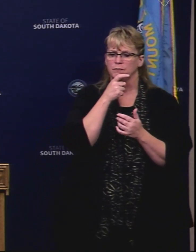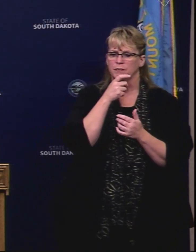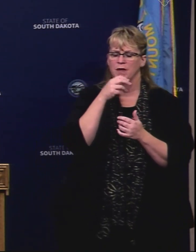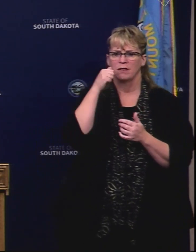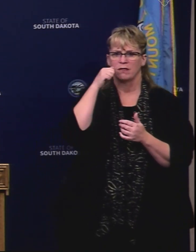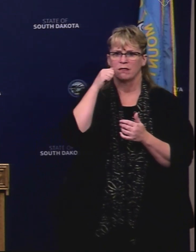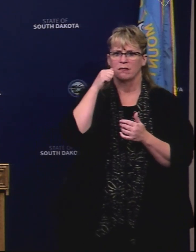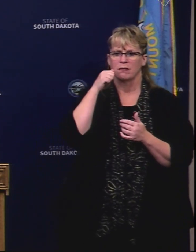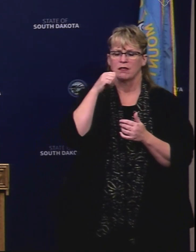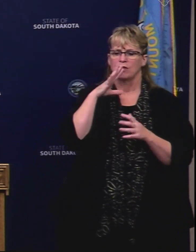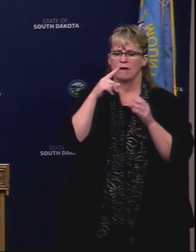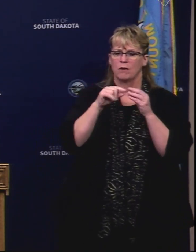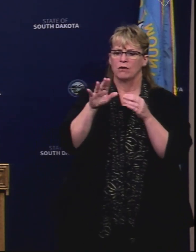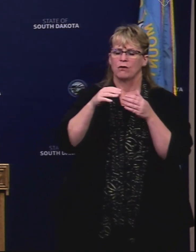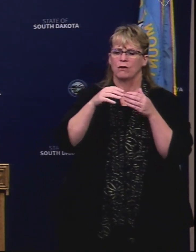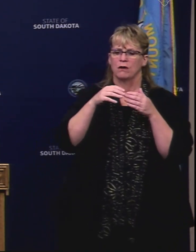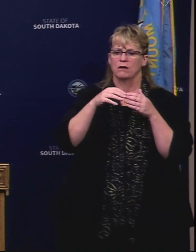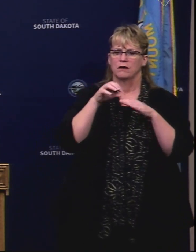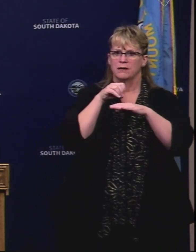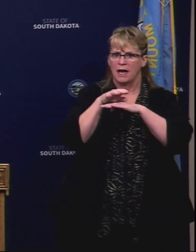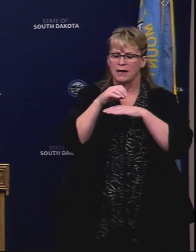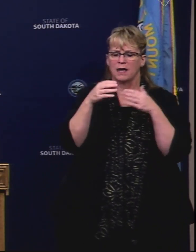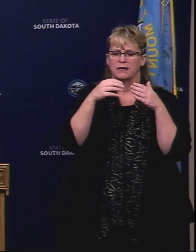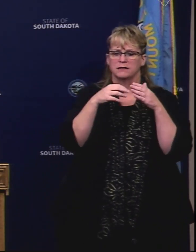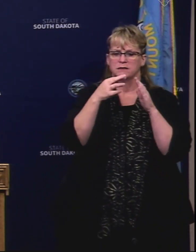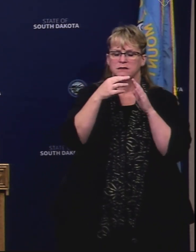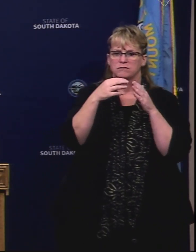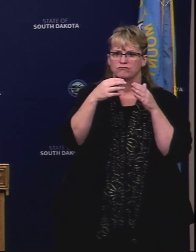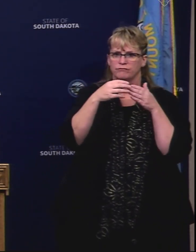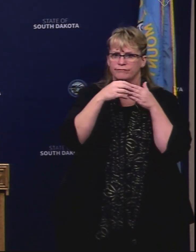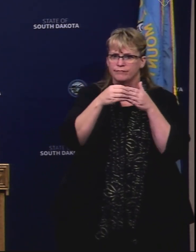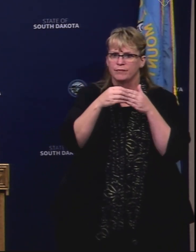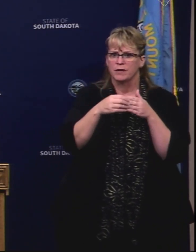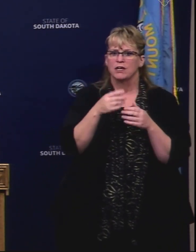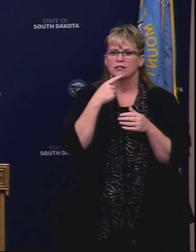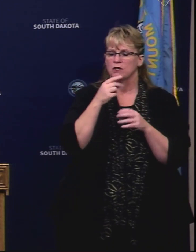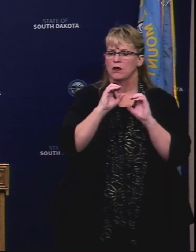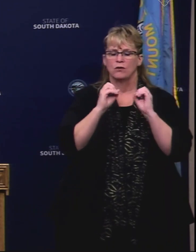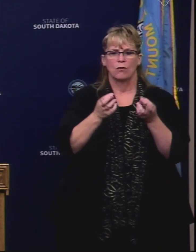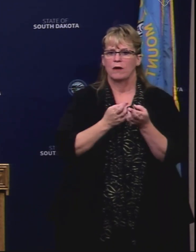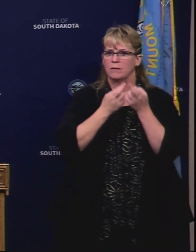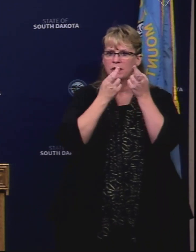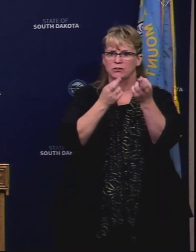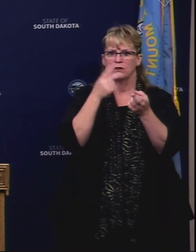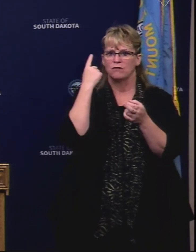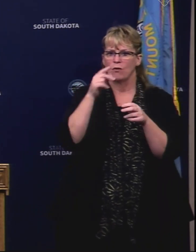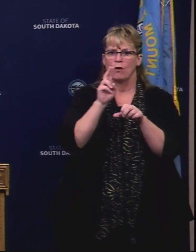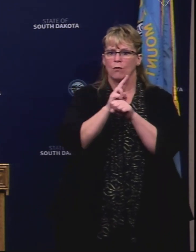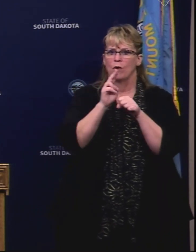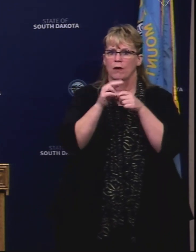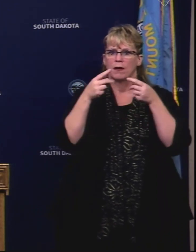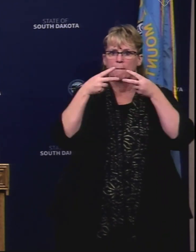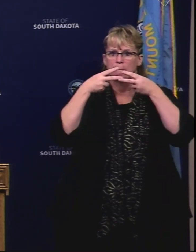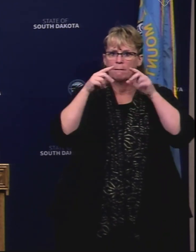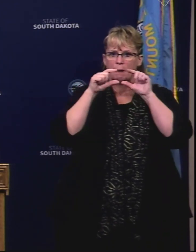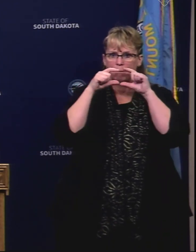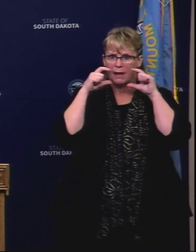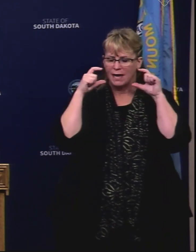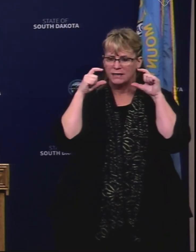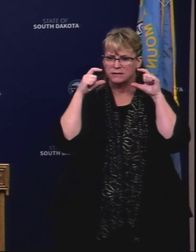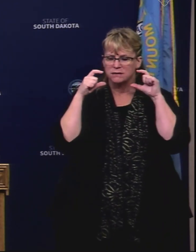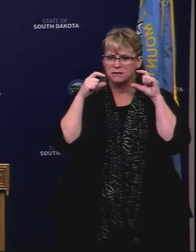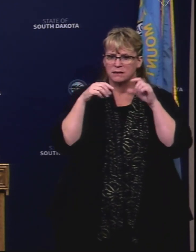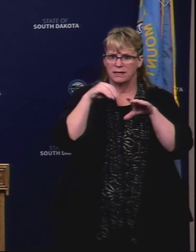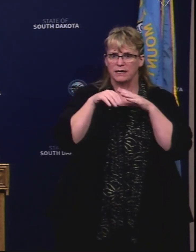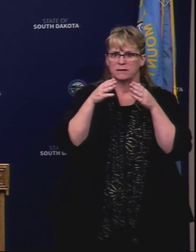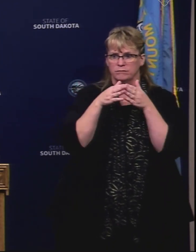through your guidelines or the administration's guidelines and whatnot and saw no recommendations for wearing a mask while out in public. She was